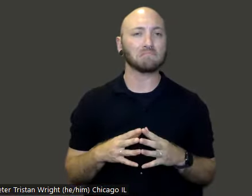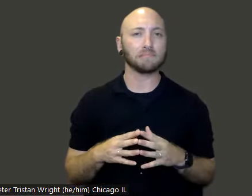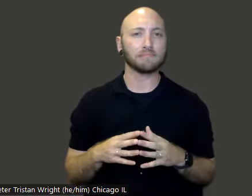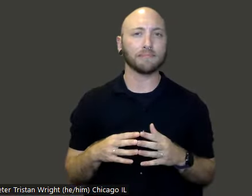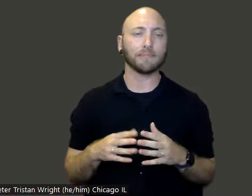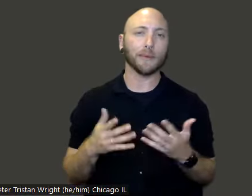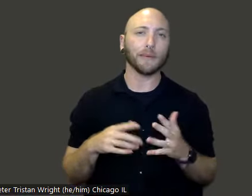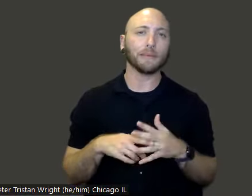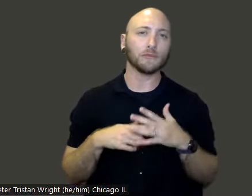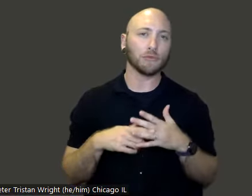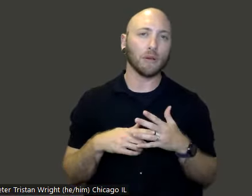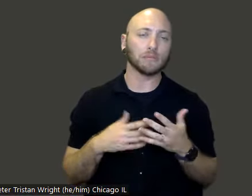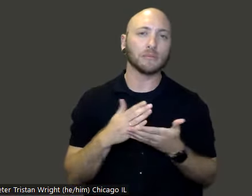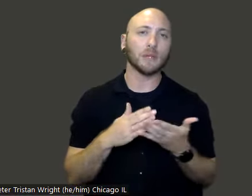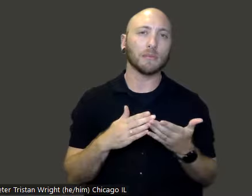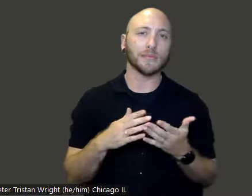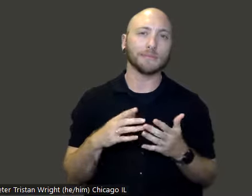little backstory.